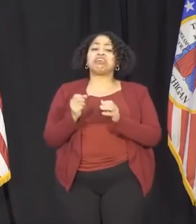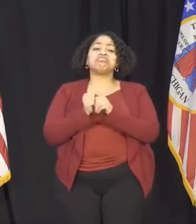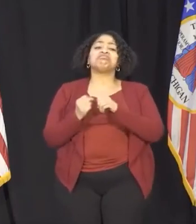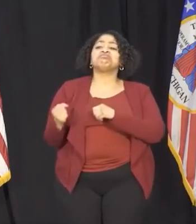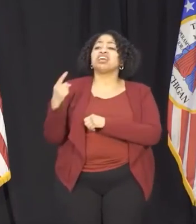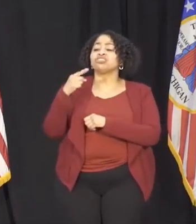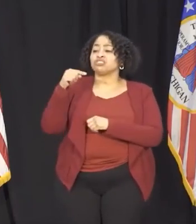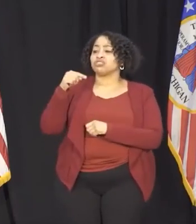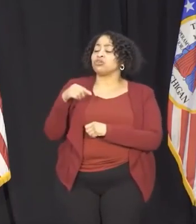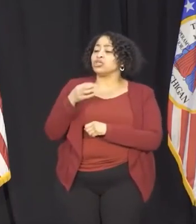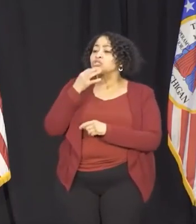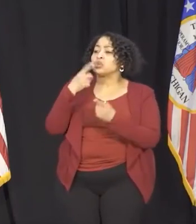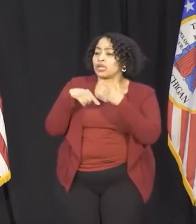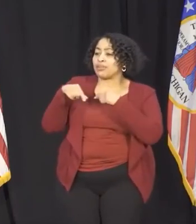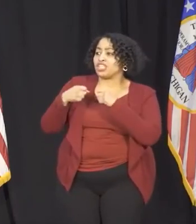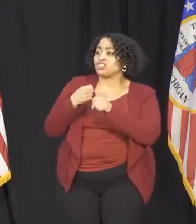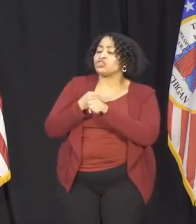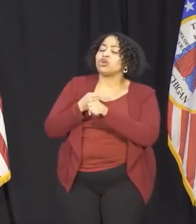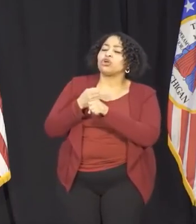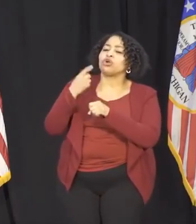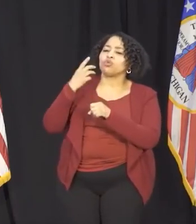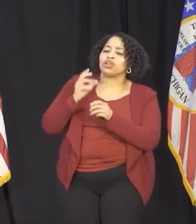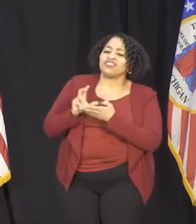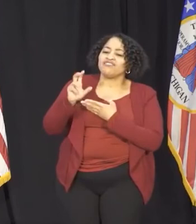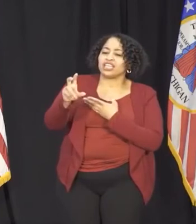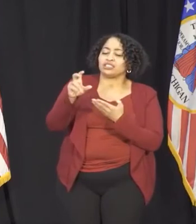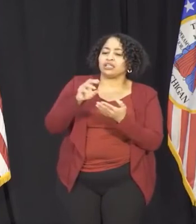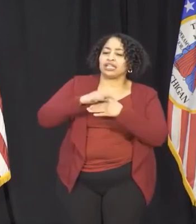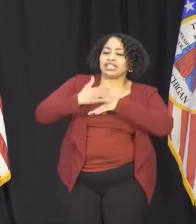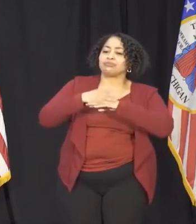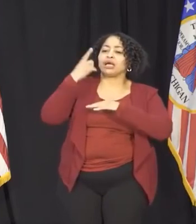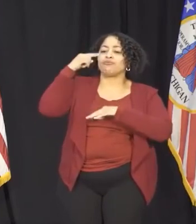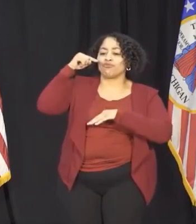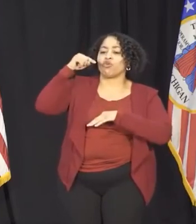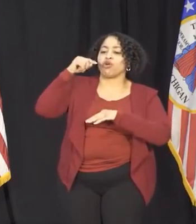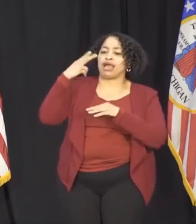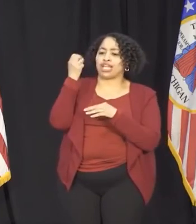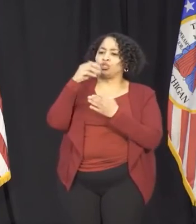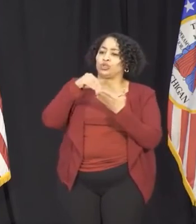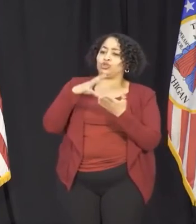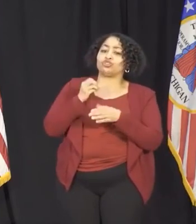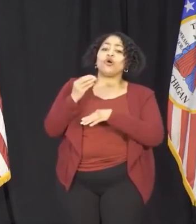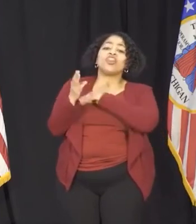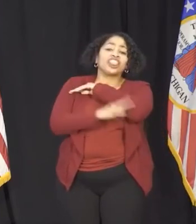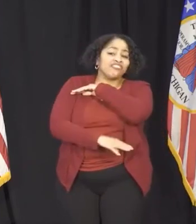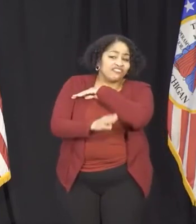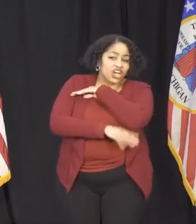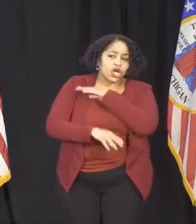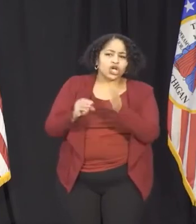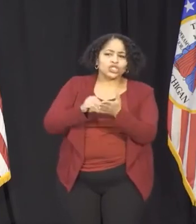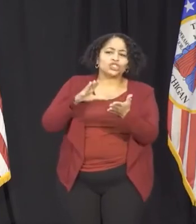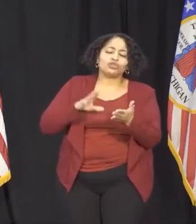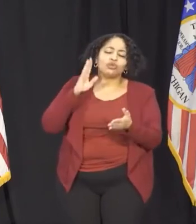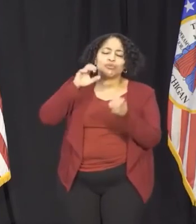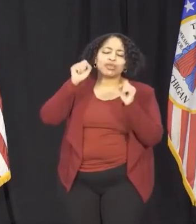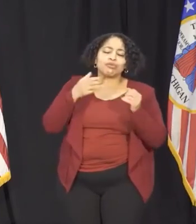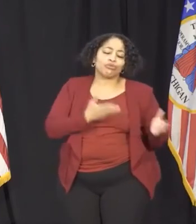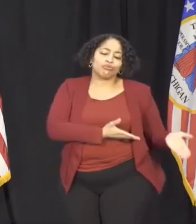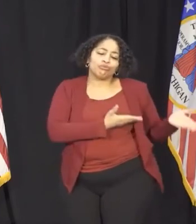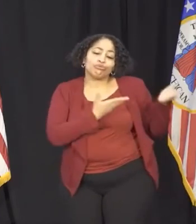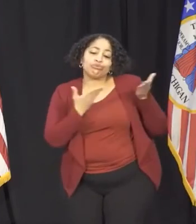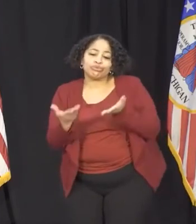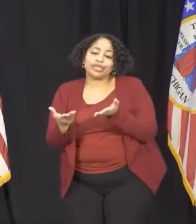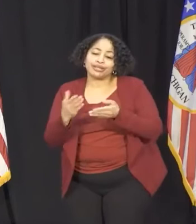Next year, this upcoming year, we are investing in laptops for high schoolers. So in the fall, students will be able to bring